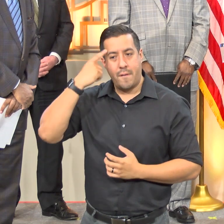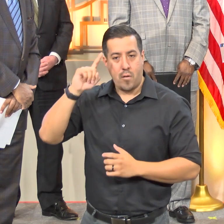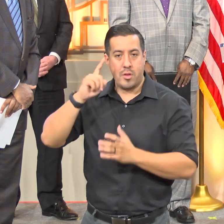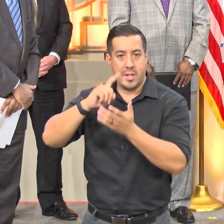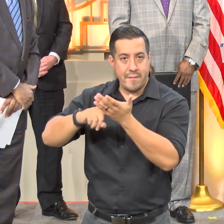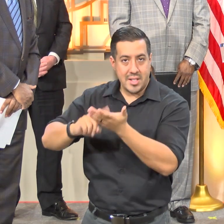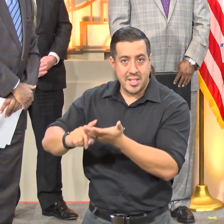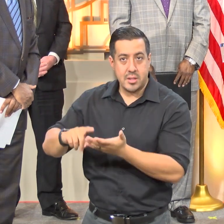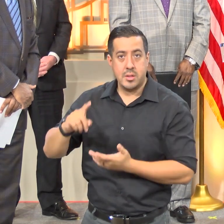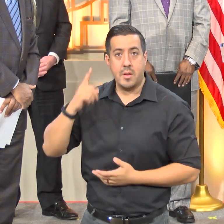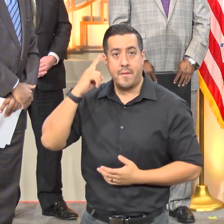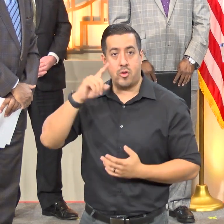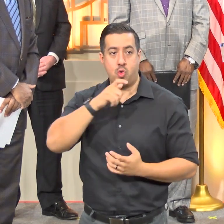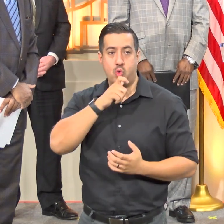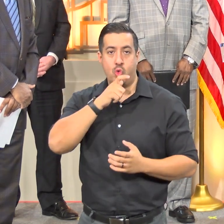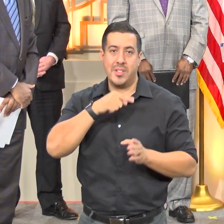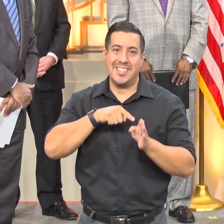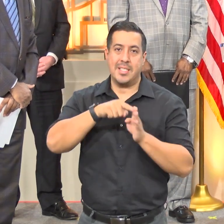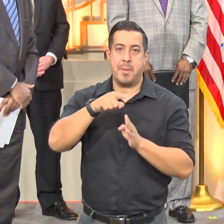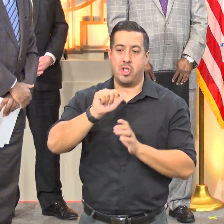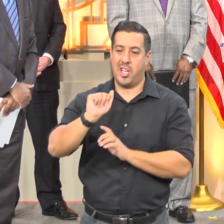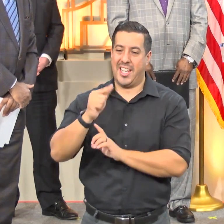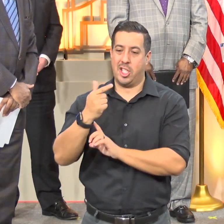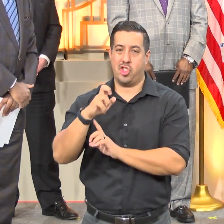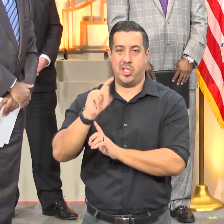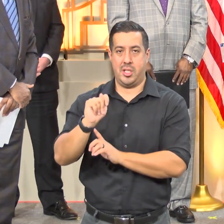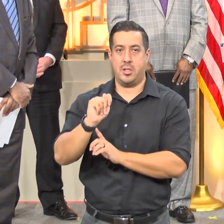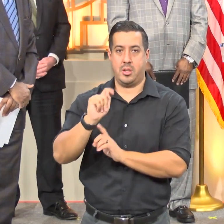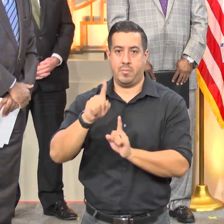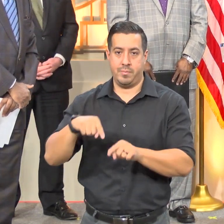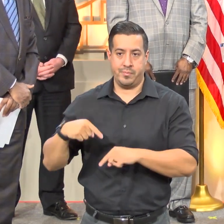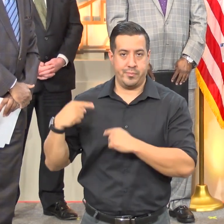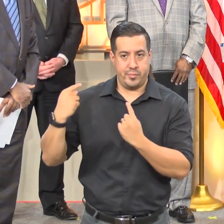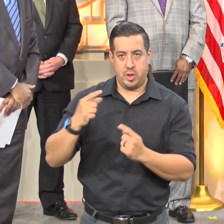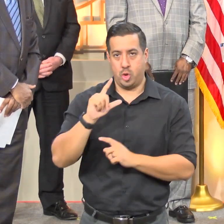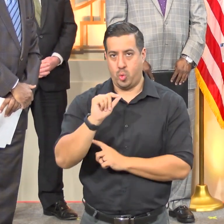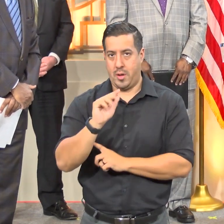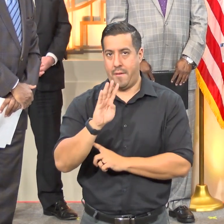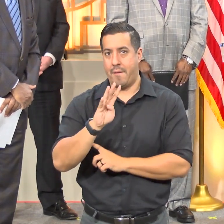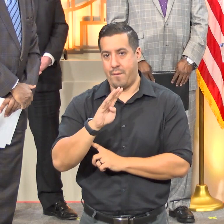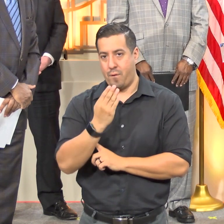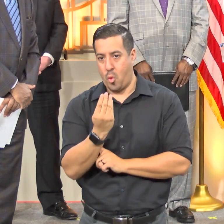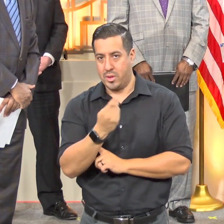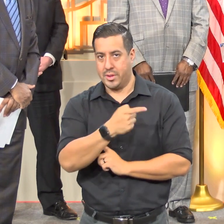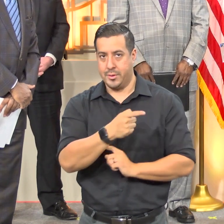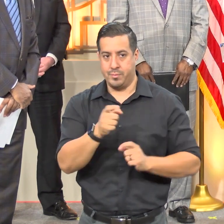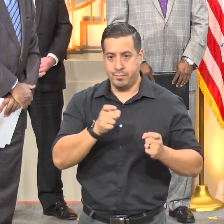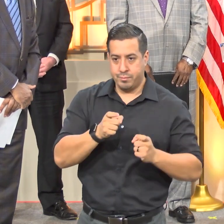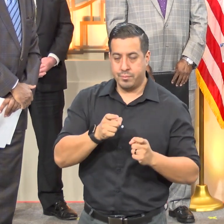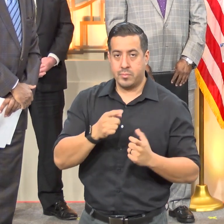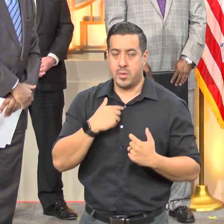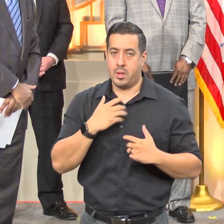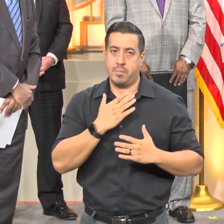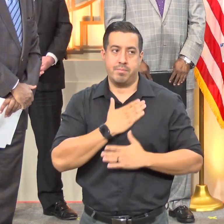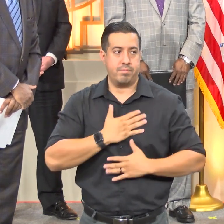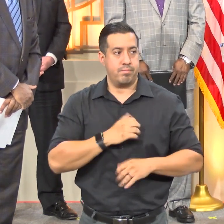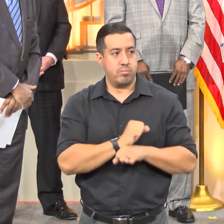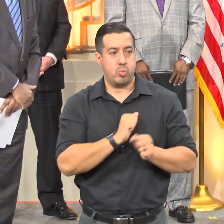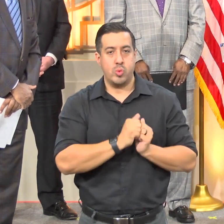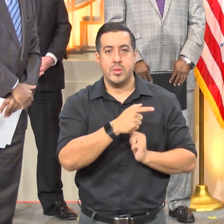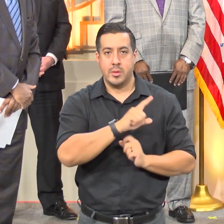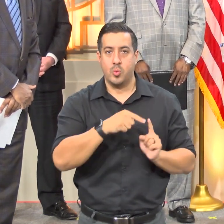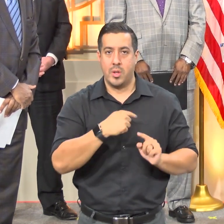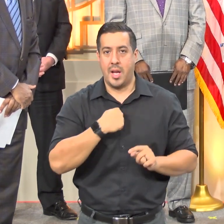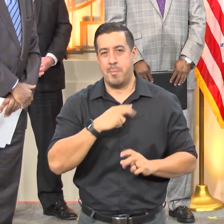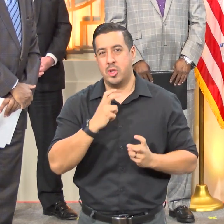as special agent in charge since 2014. Again, having the pleasure worked with him when I was sheriff of the